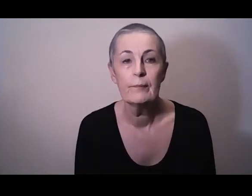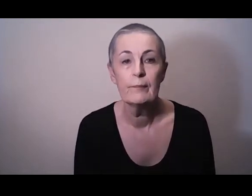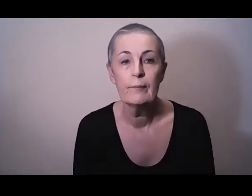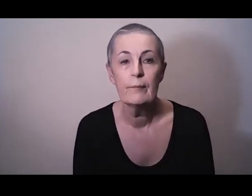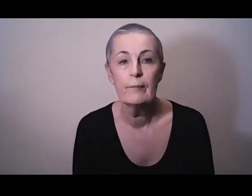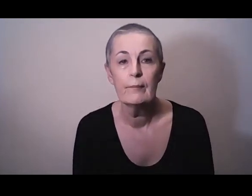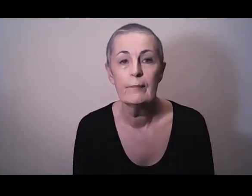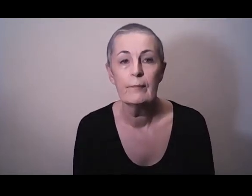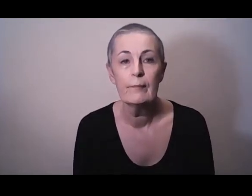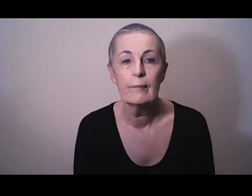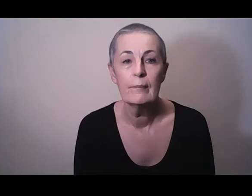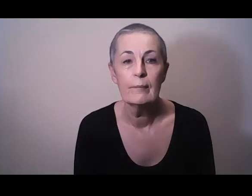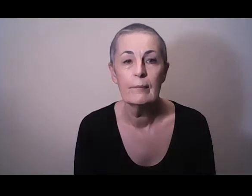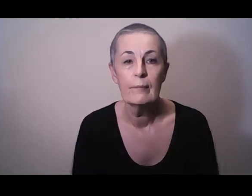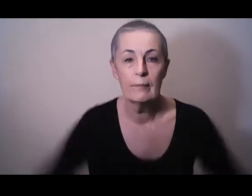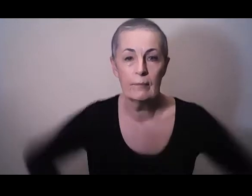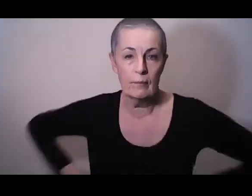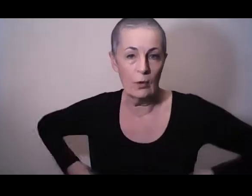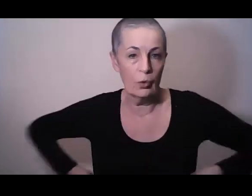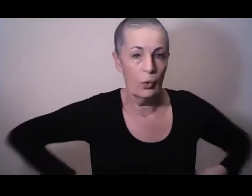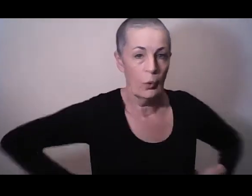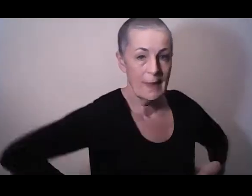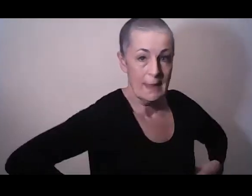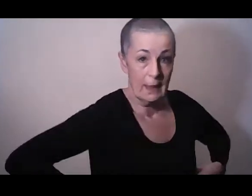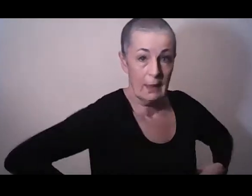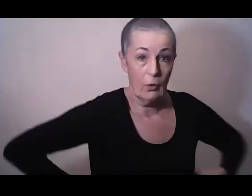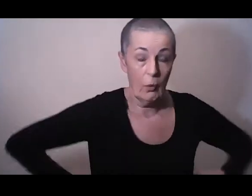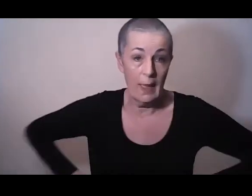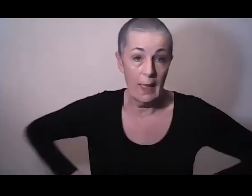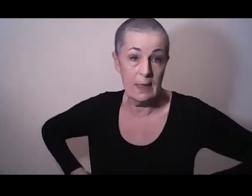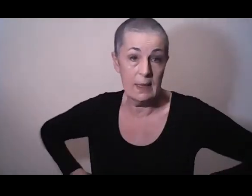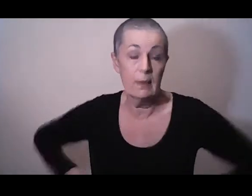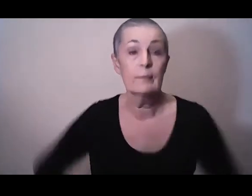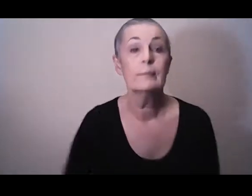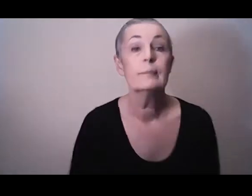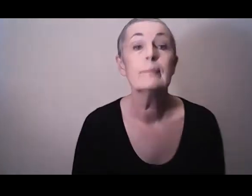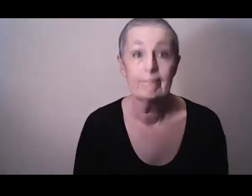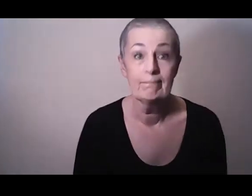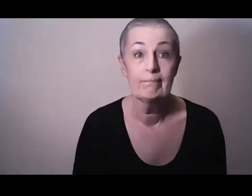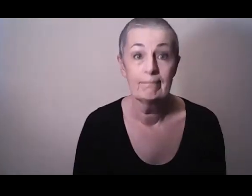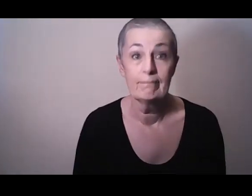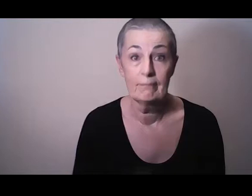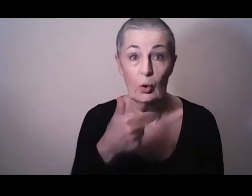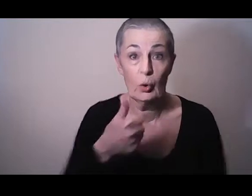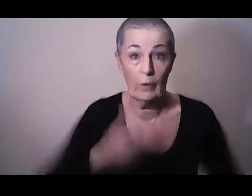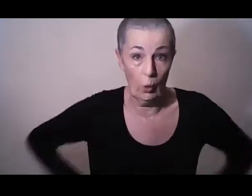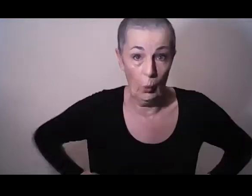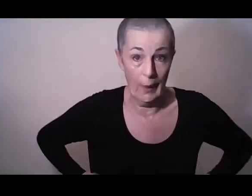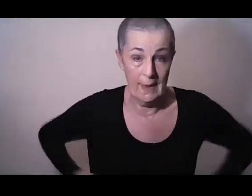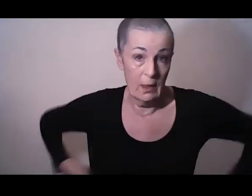You can see that I'm twisting the waist. And the other hand does a little bit like we did with the